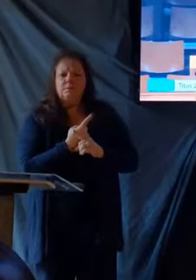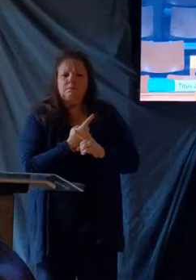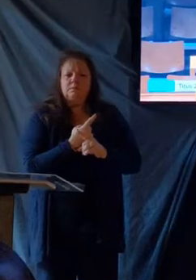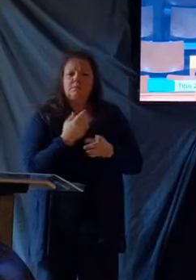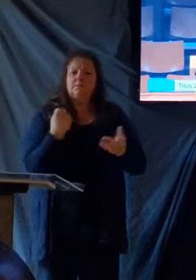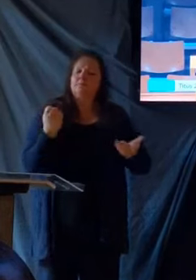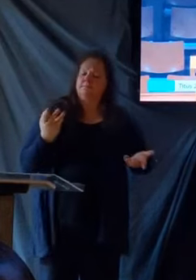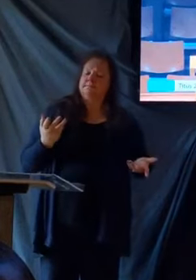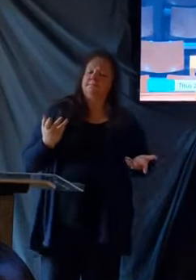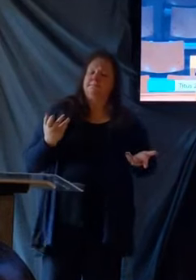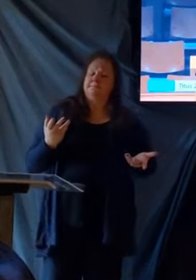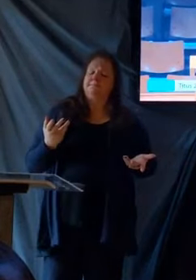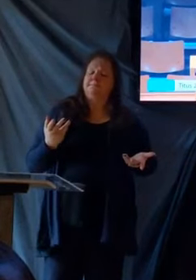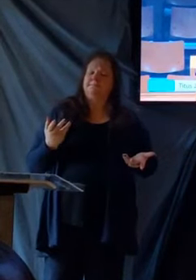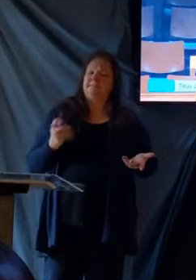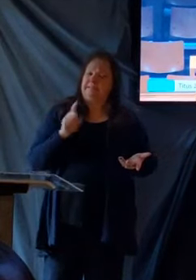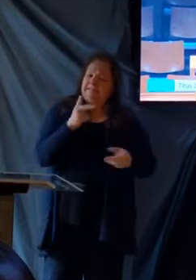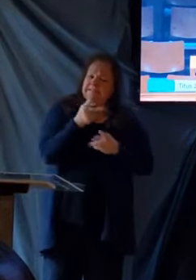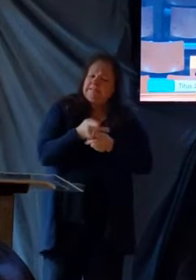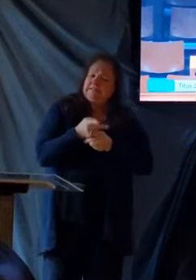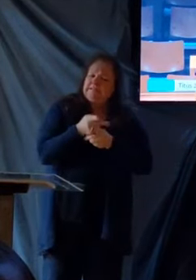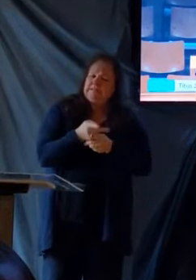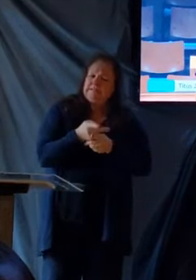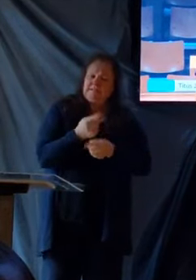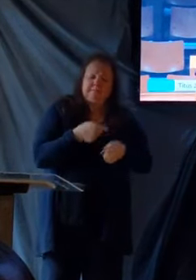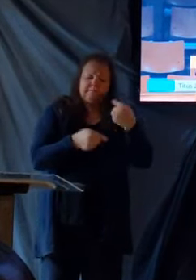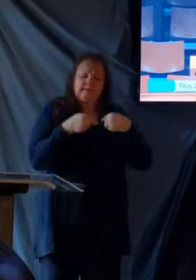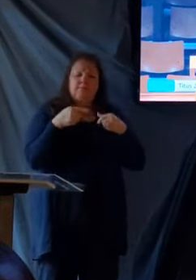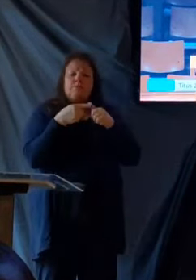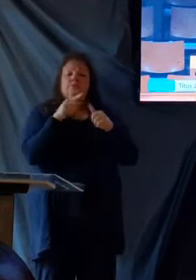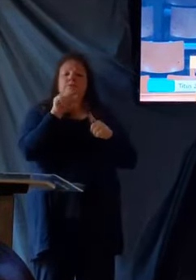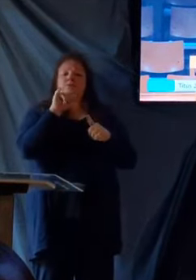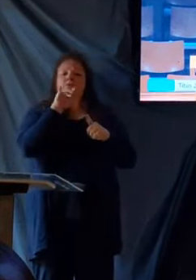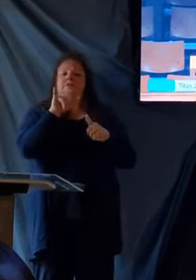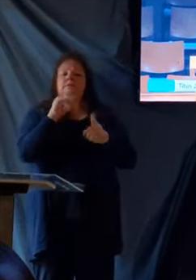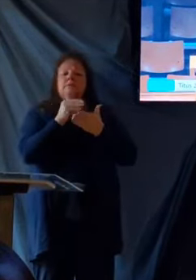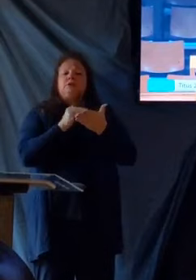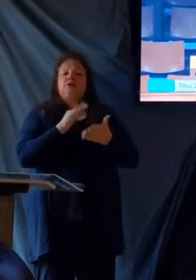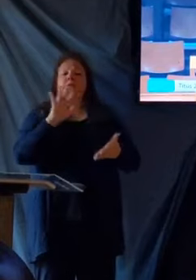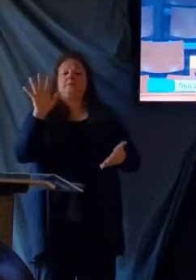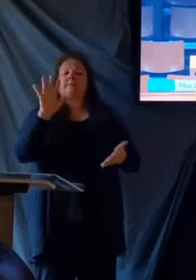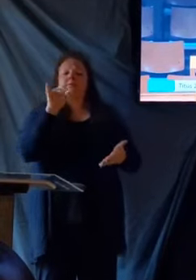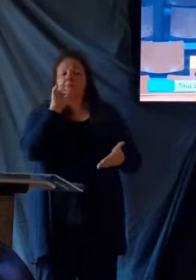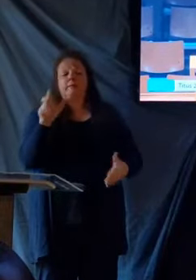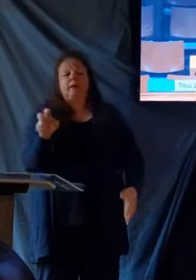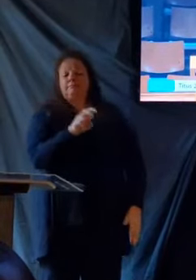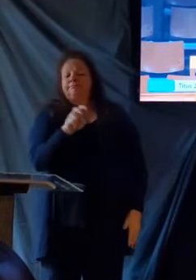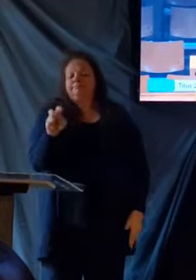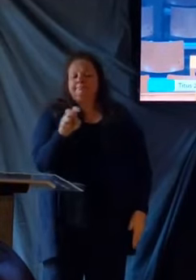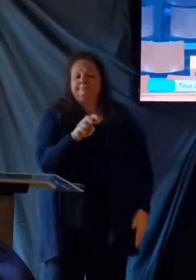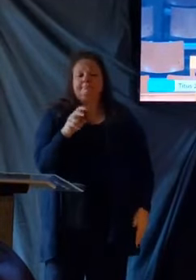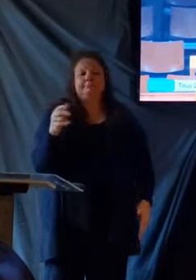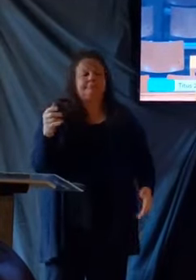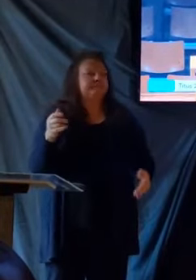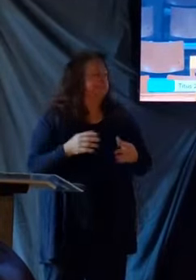So you have to be careful. If you back up to 1 Timothy 5, and we haven't been going back and forth, but